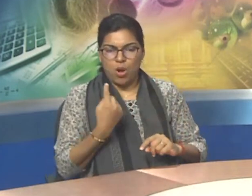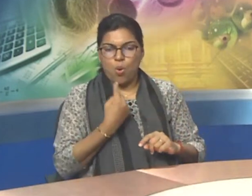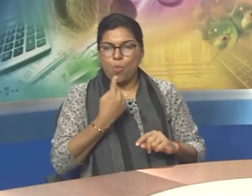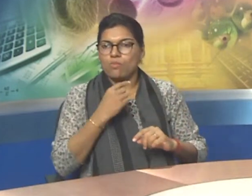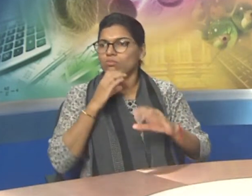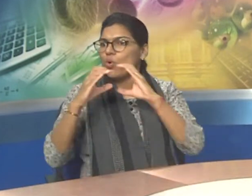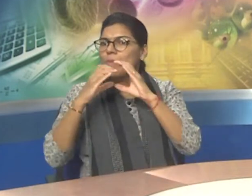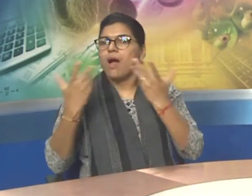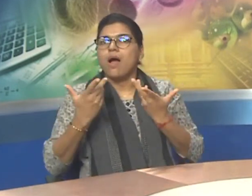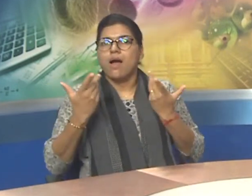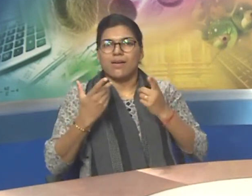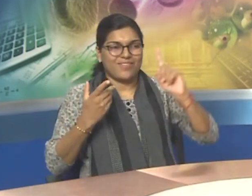interact,